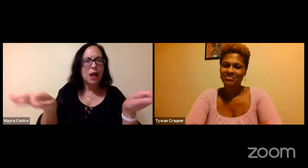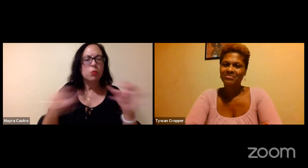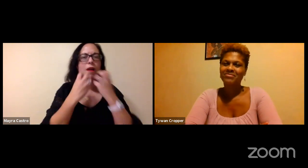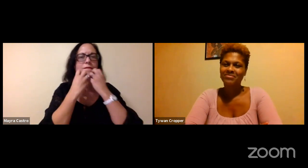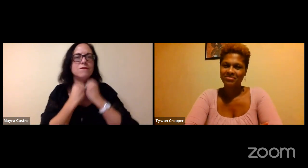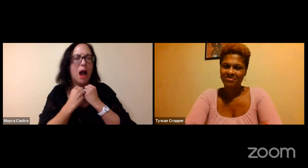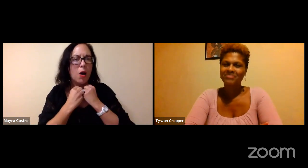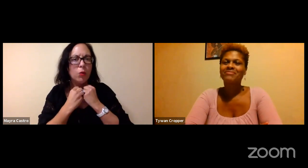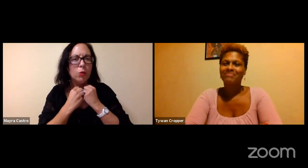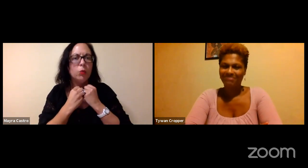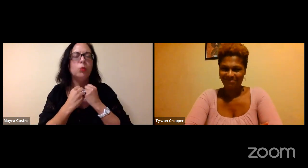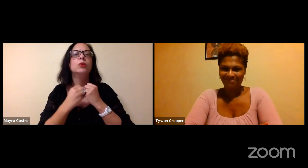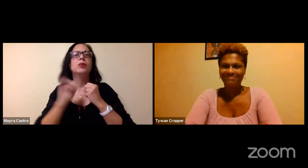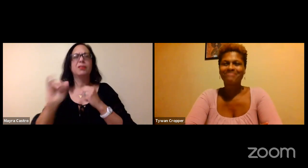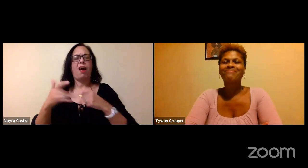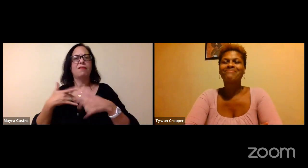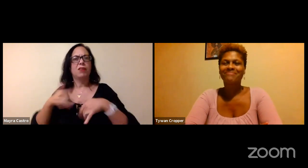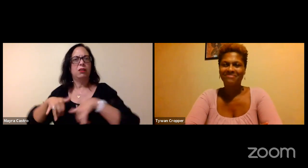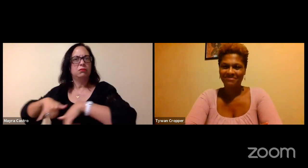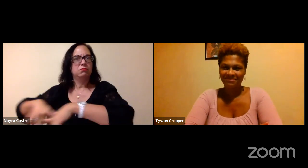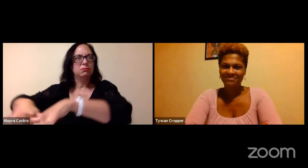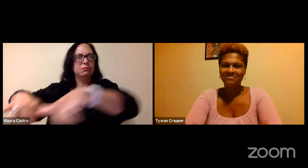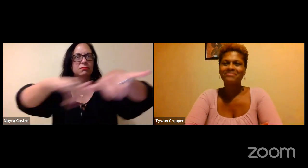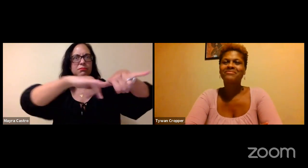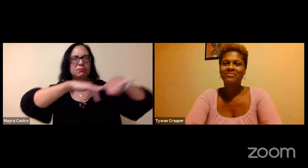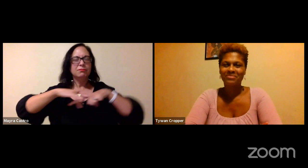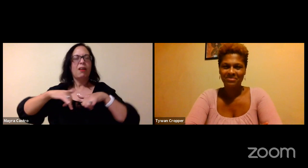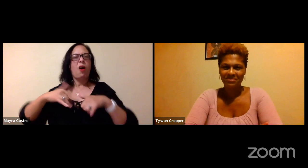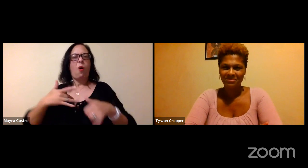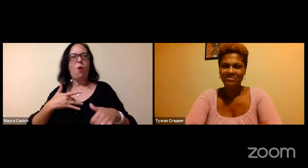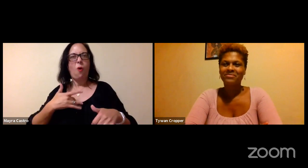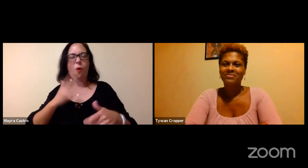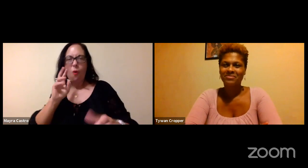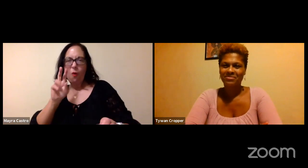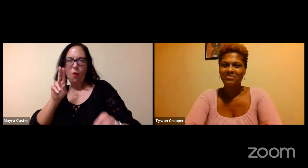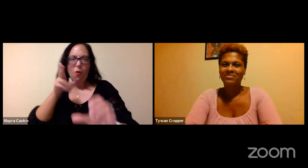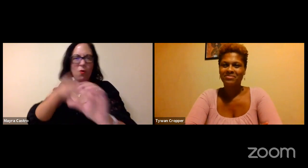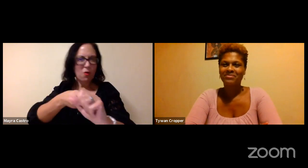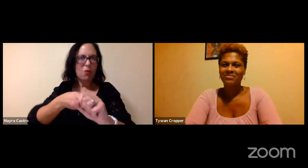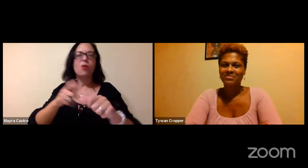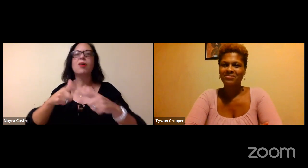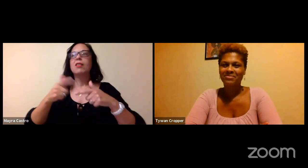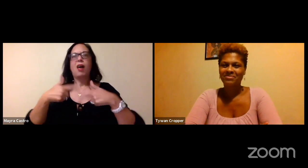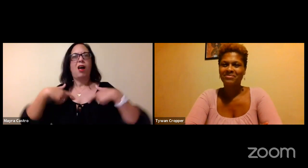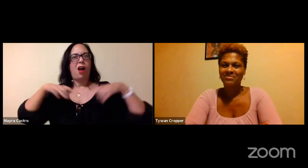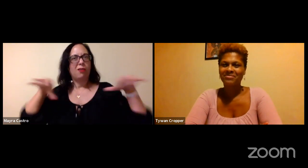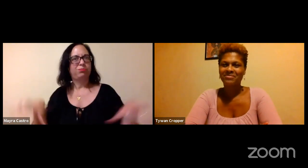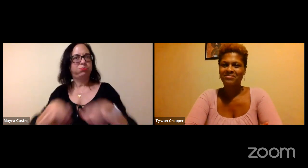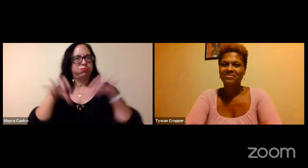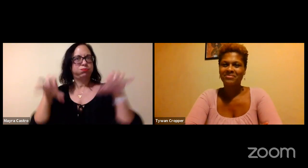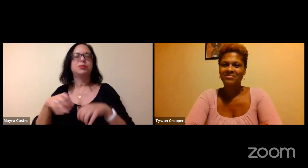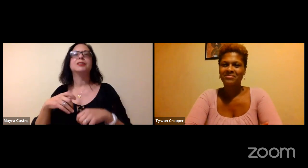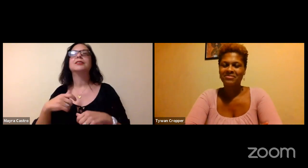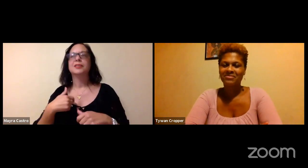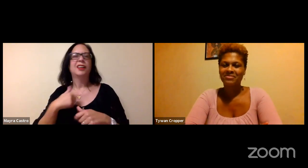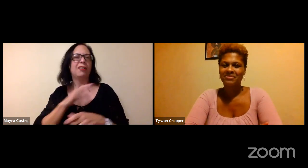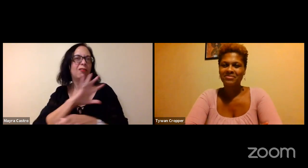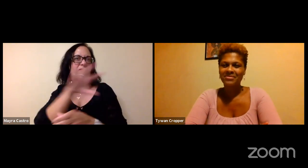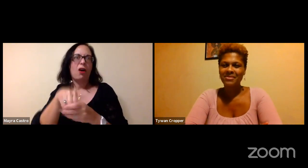We share experiences, language, culture, and values. There are so many similarities about